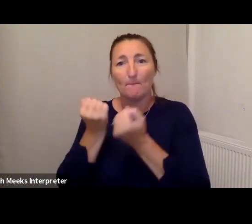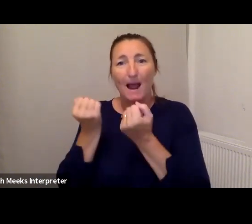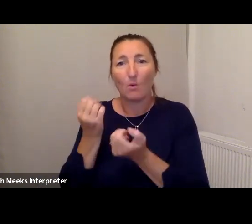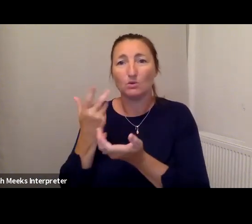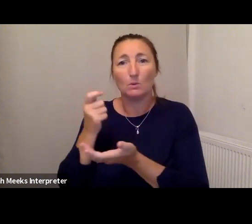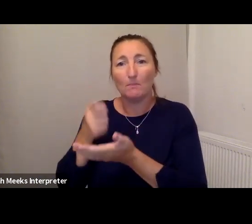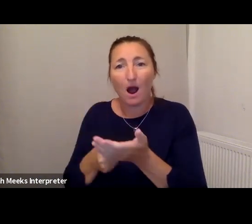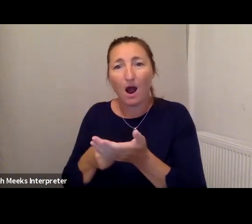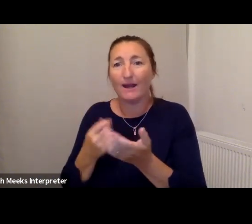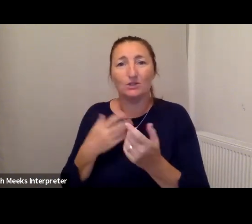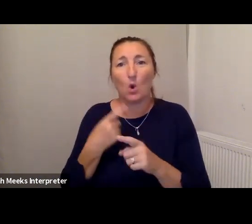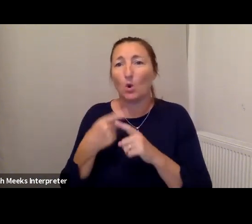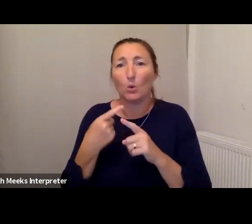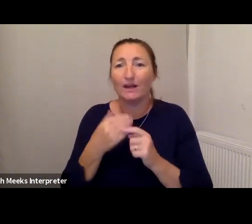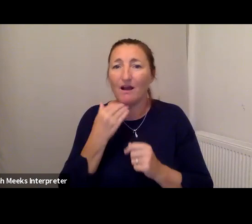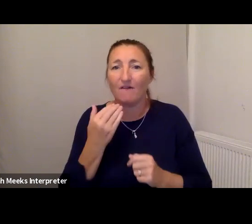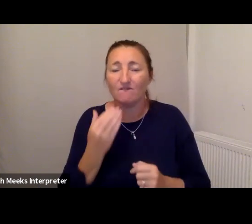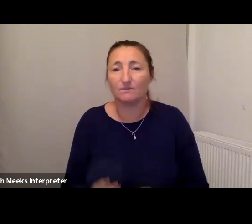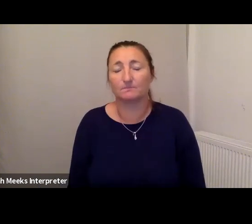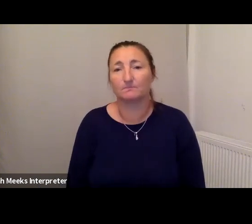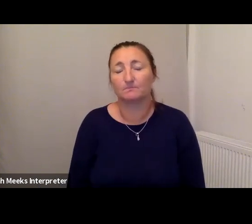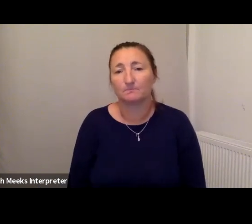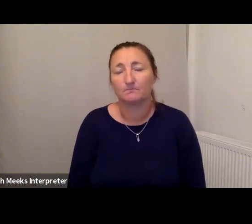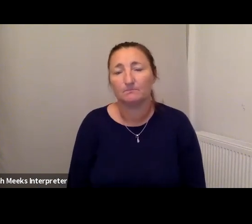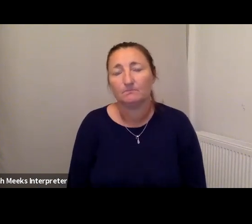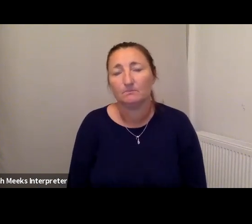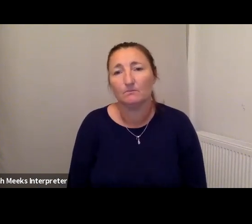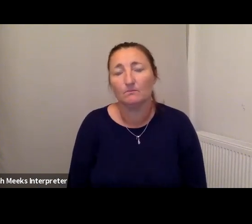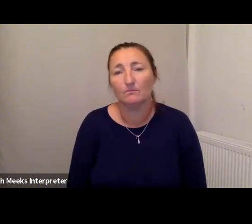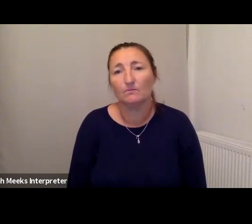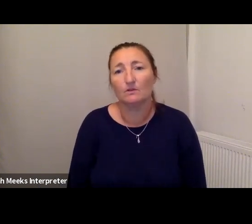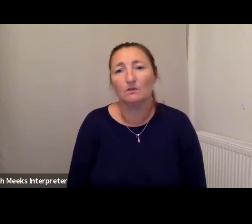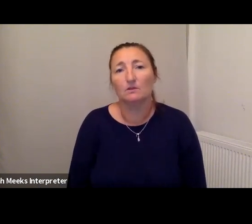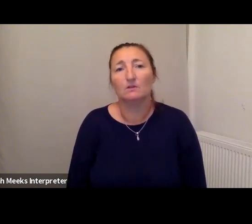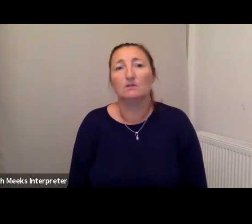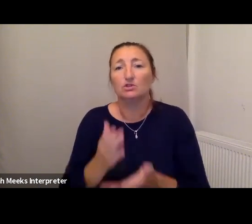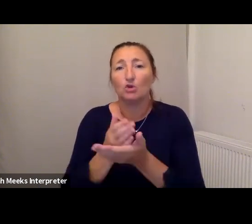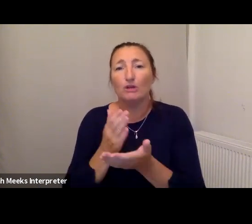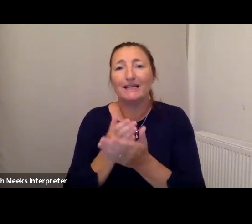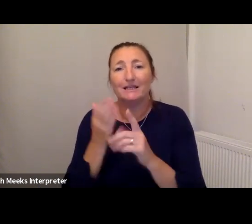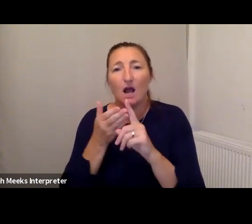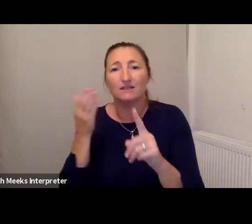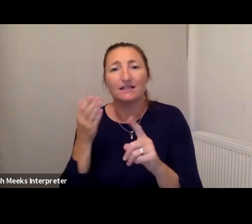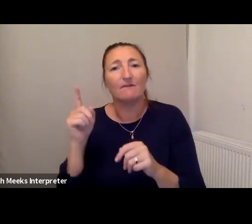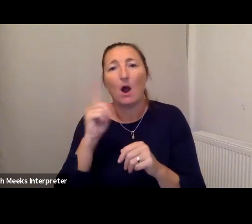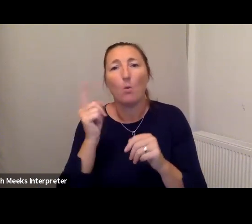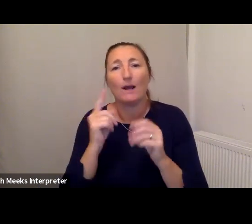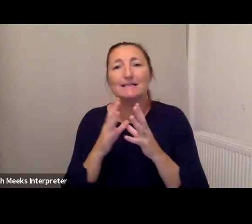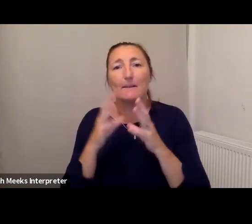it. So yeah, identifying what should be mass produced and